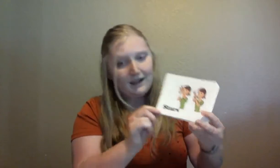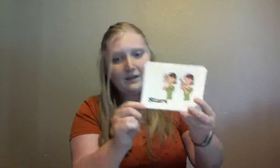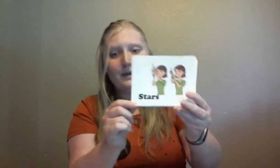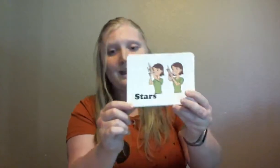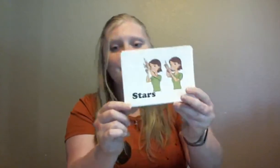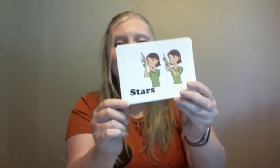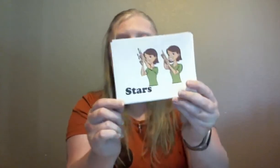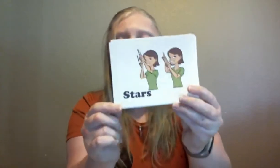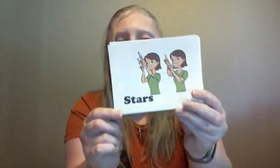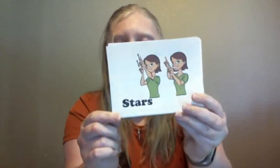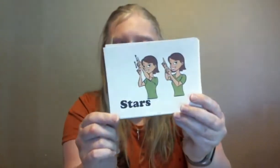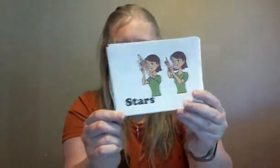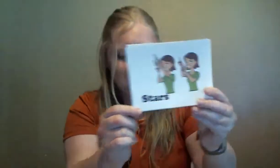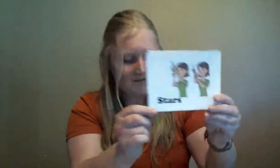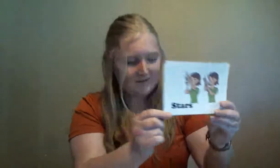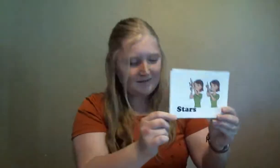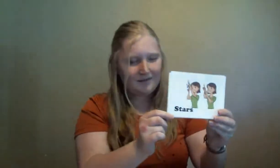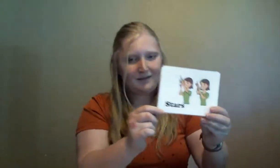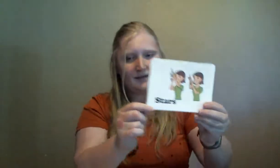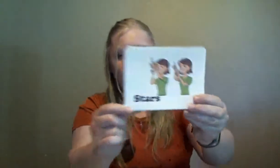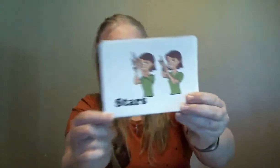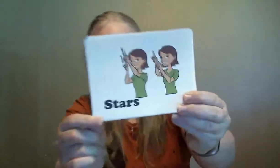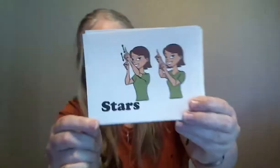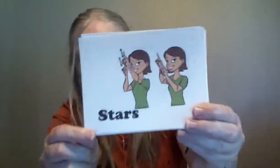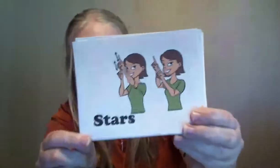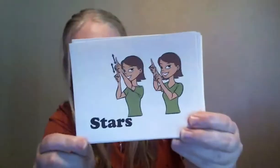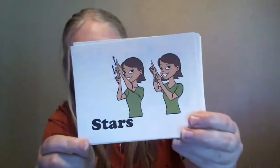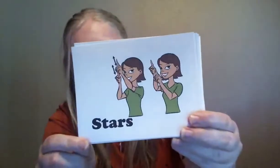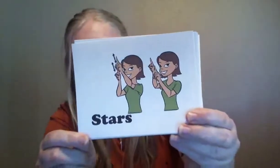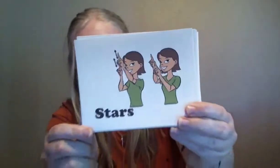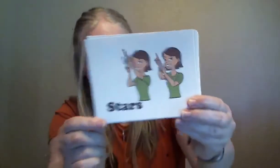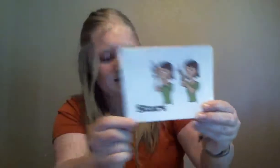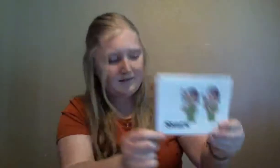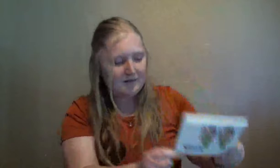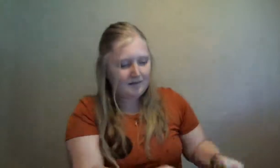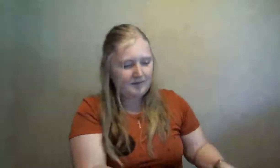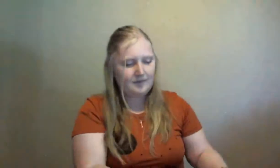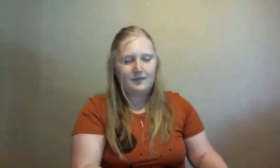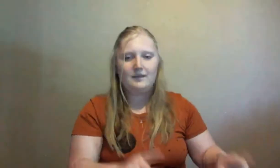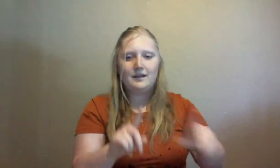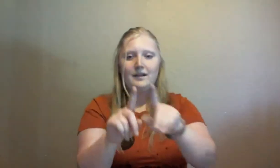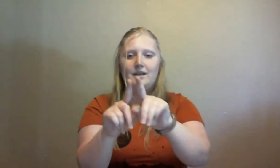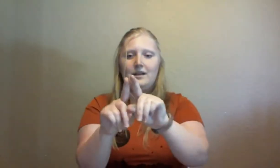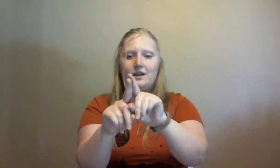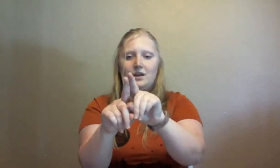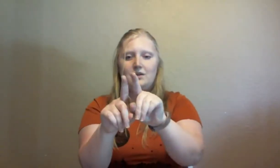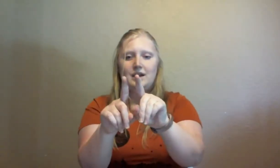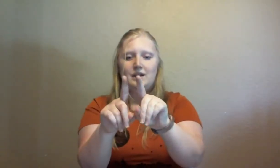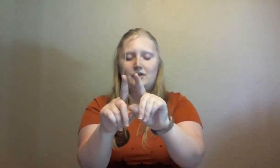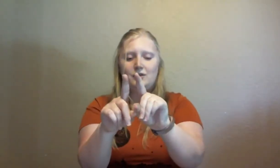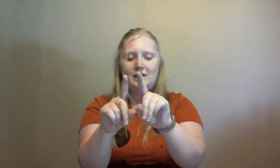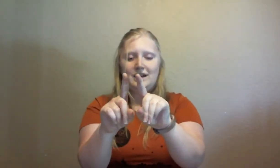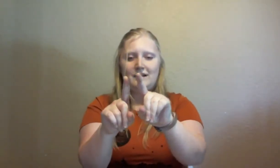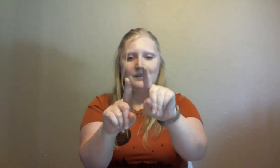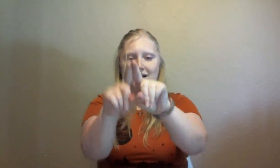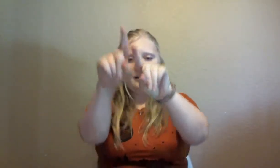Next we have stars. So stars, you take your 2 index